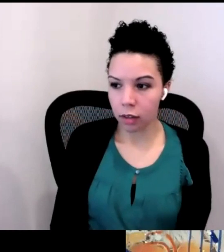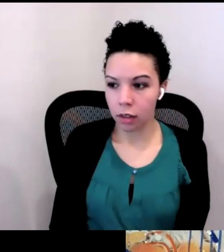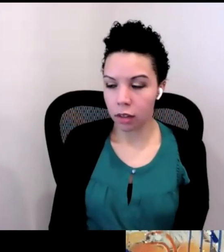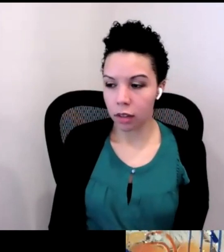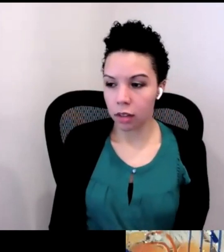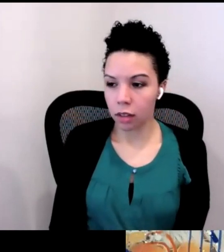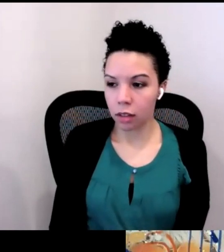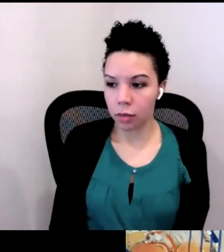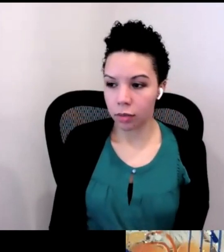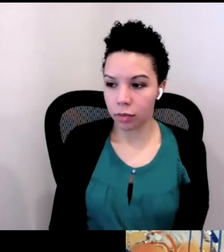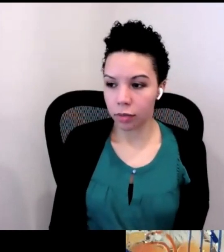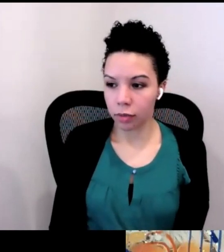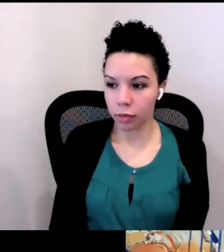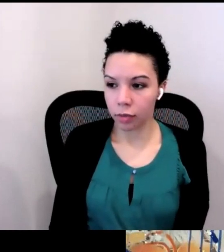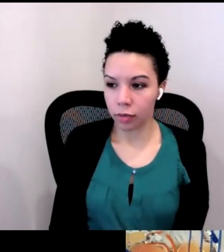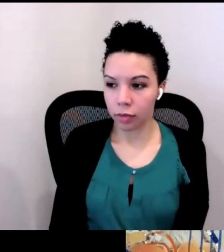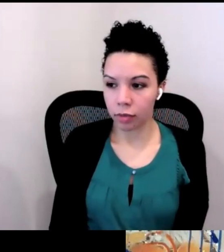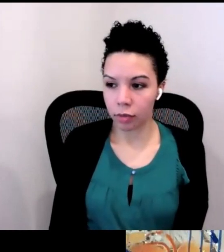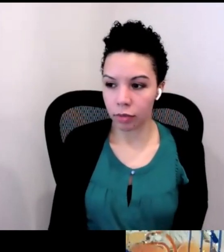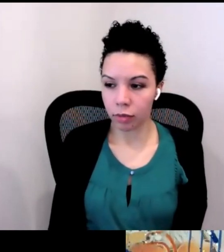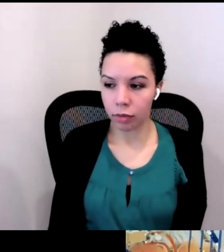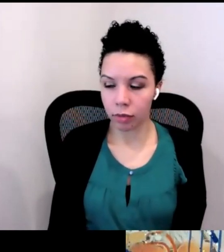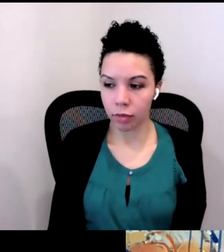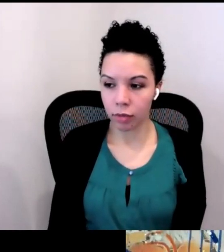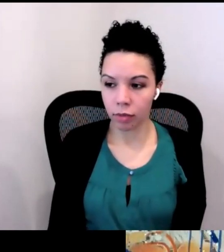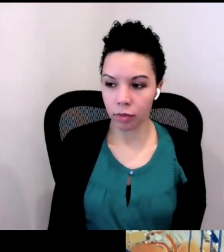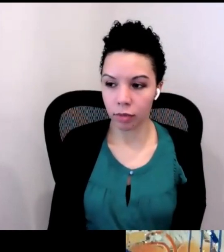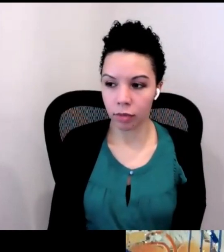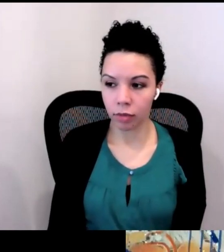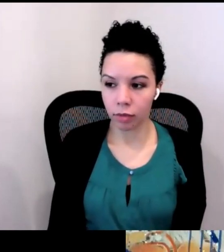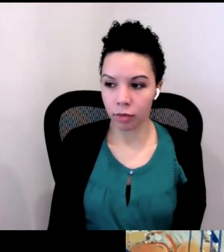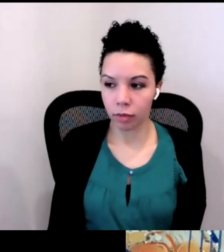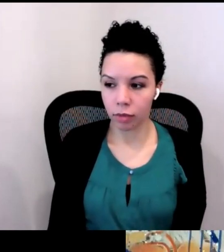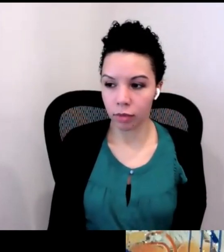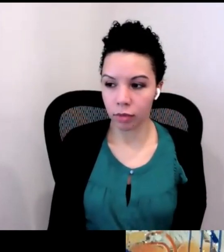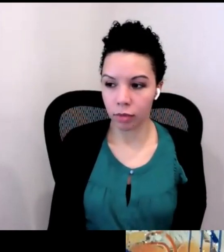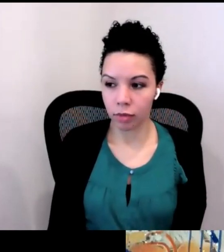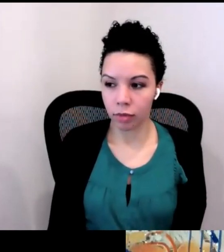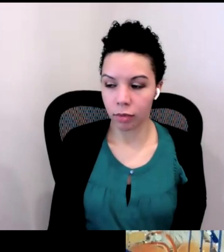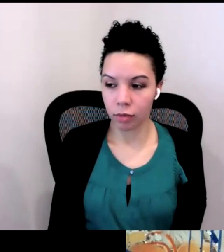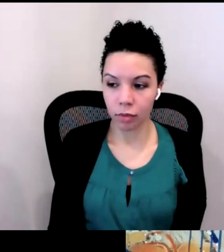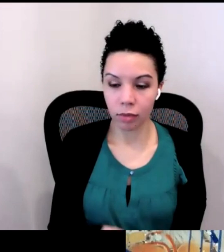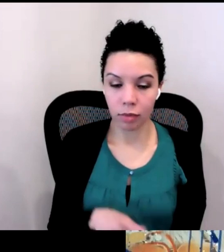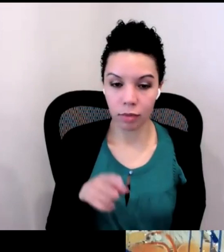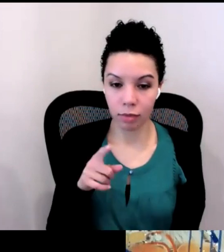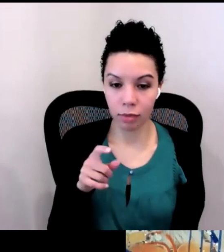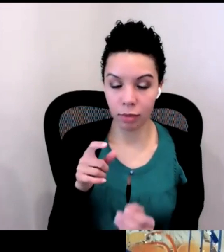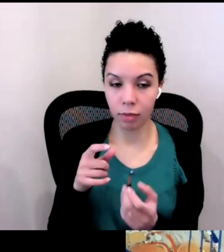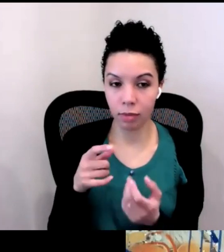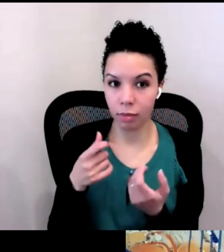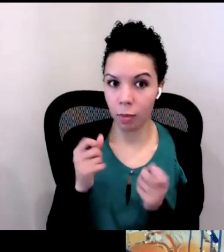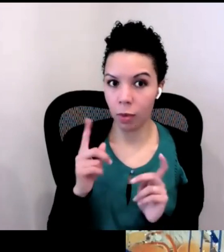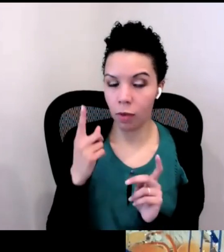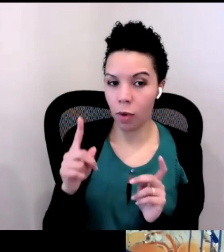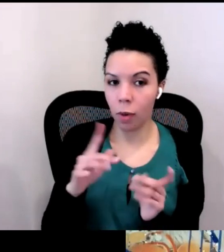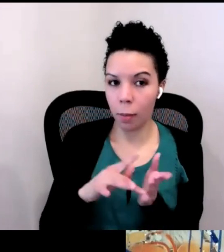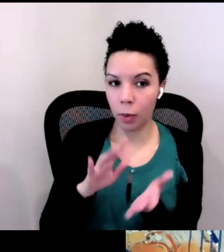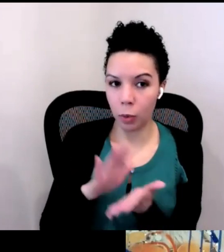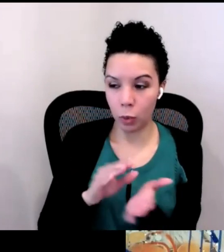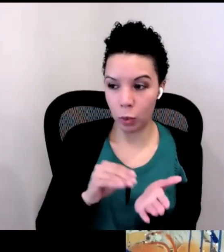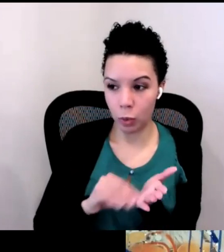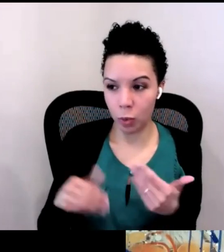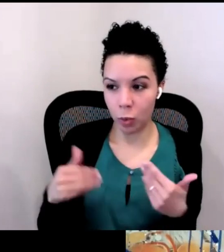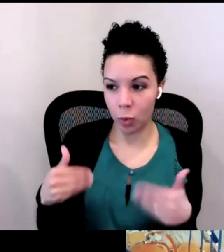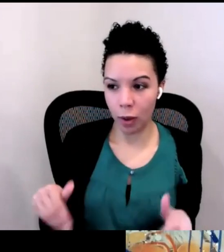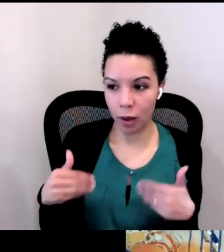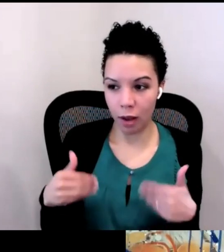me. I'm putting my email in the chat. Teachers, grab that. She's Yeah. offering a chance for your middle school students to, wow, that is so